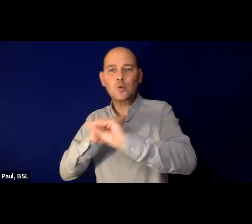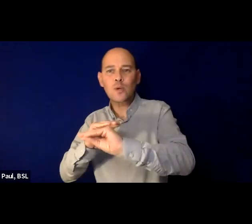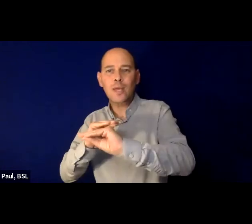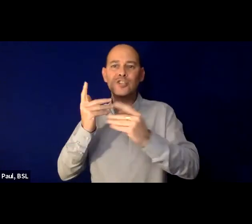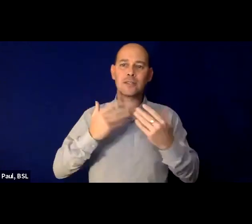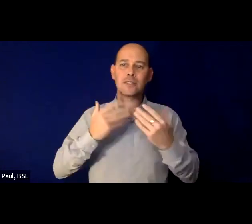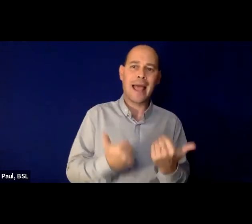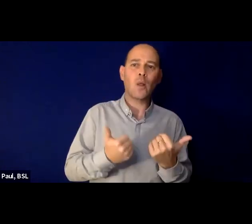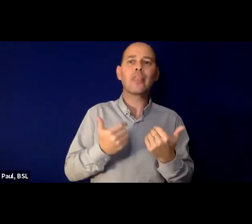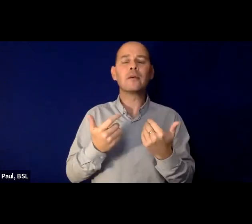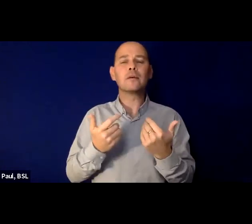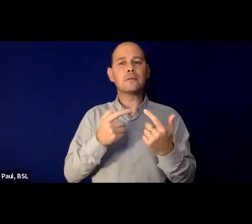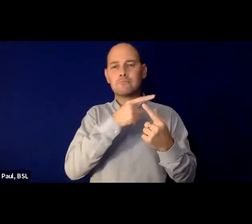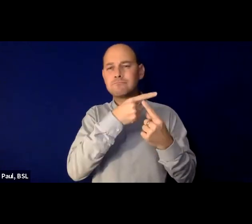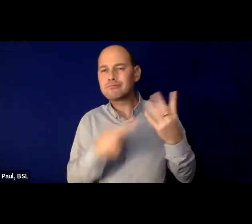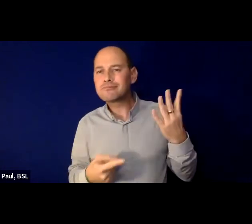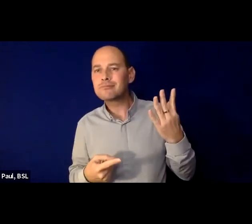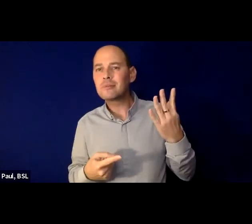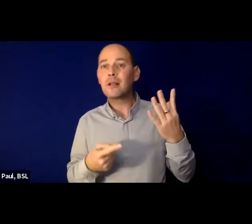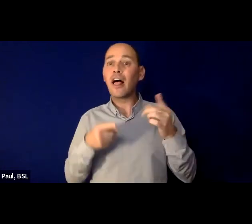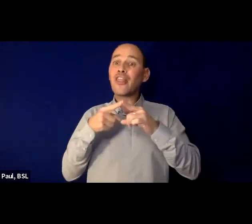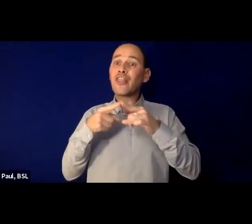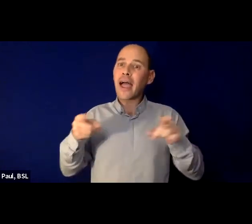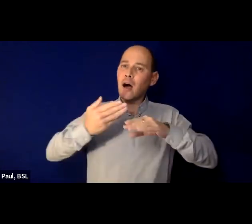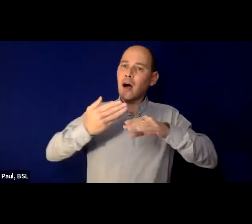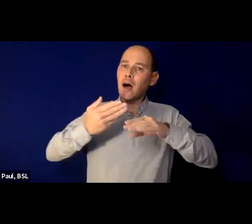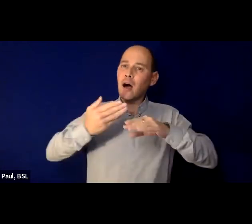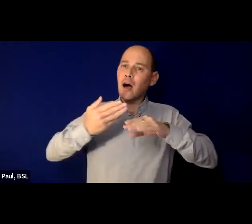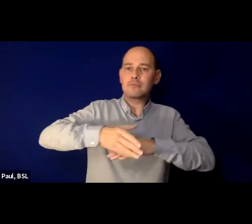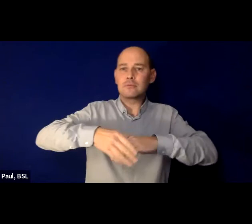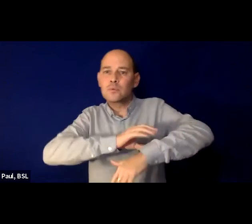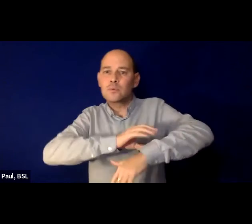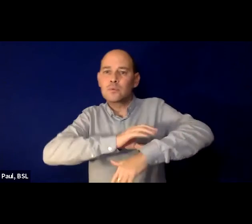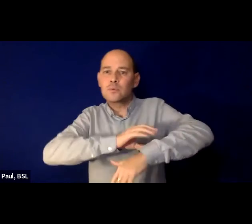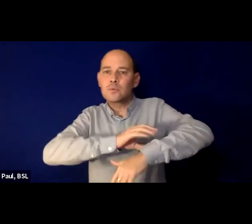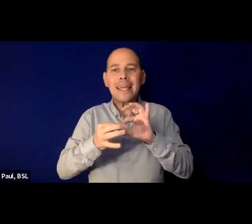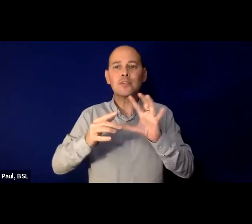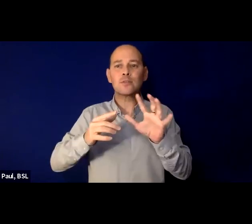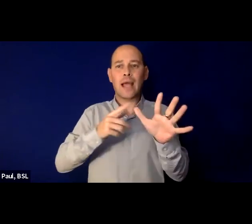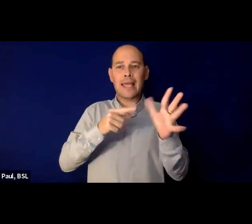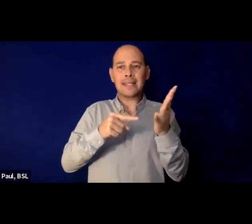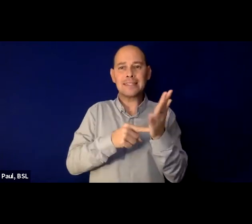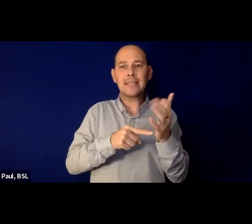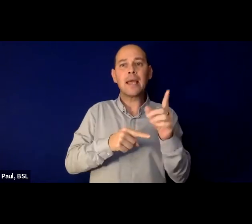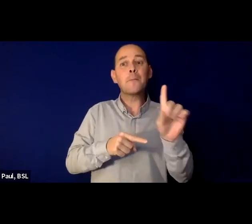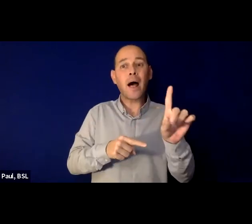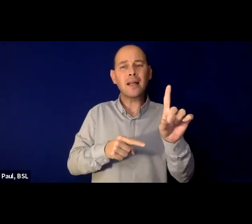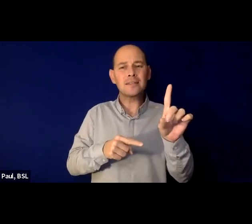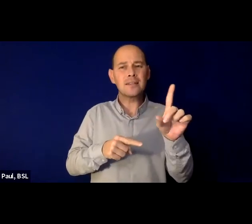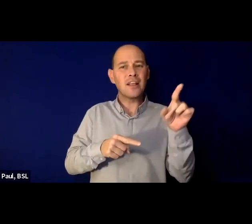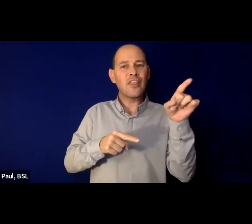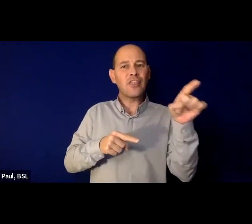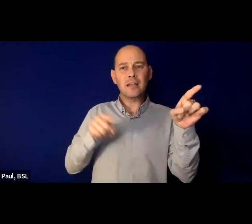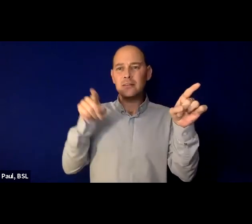health, may all be doing things related to assistive technology, but just very often the right hand doesn't know what the left hand is